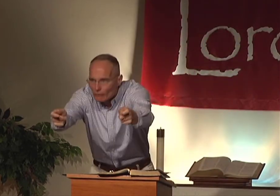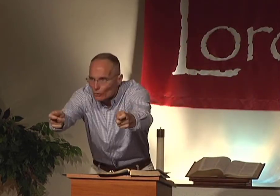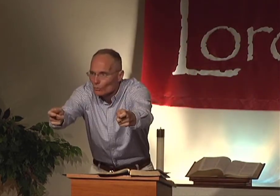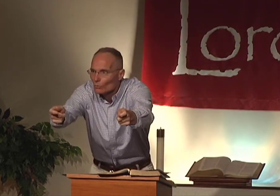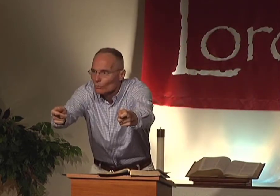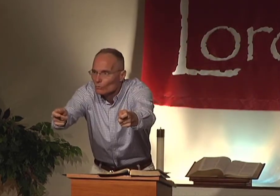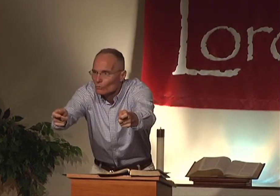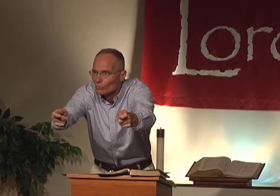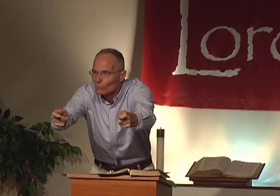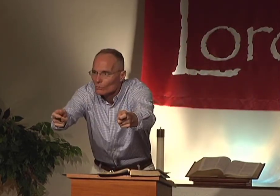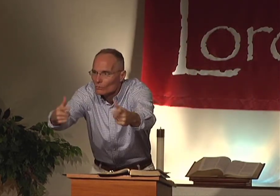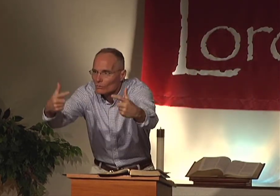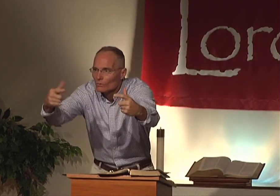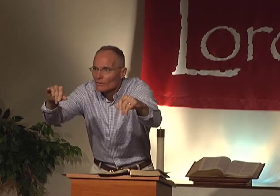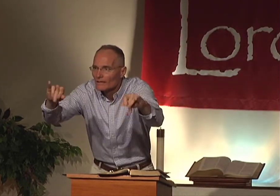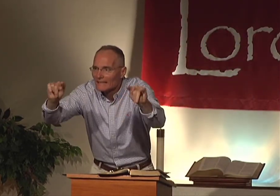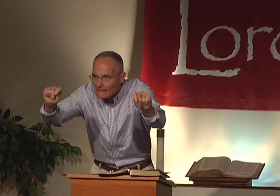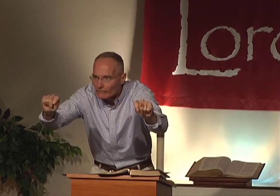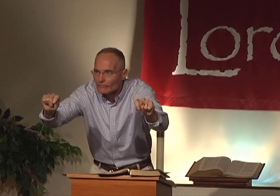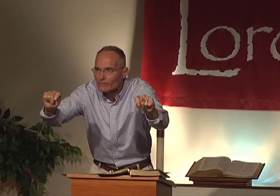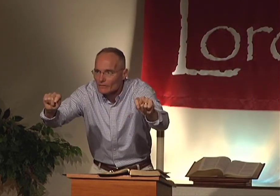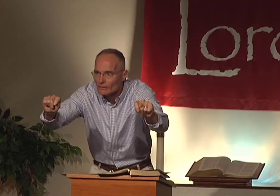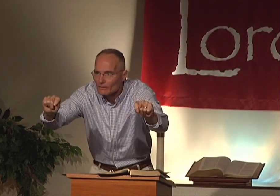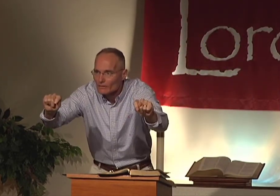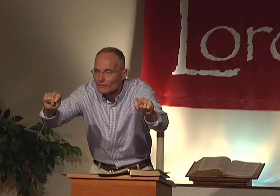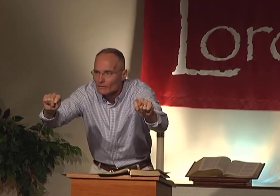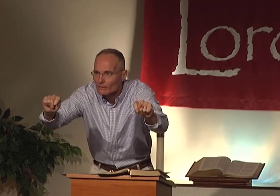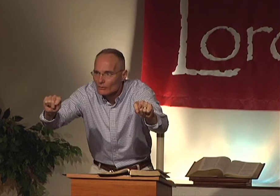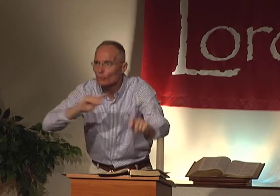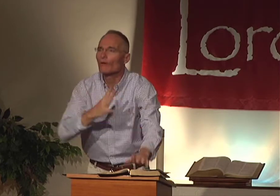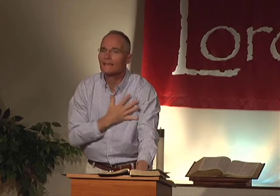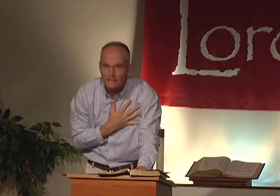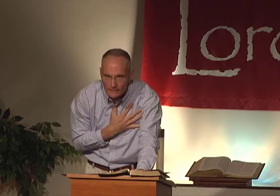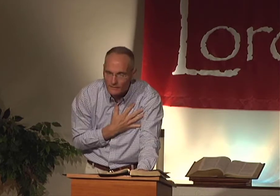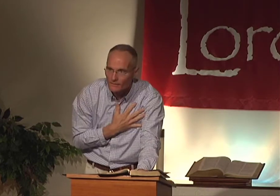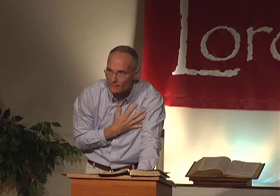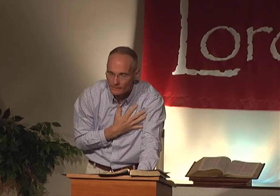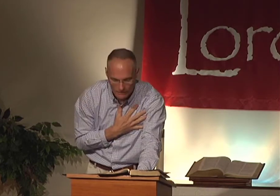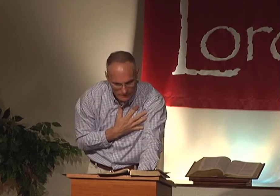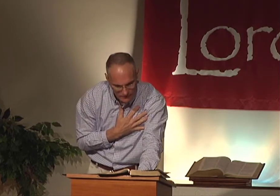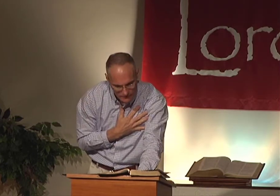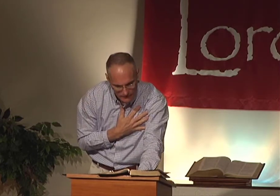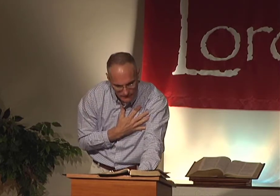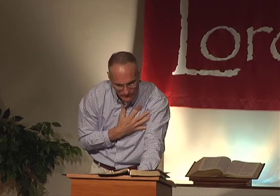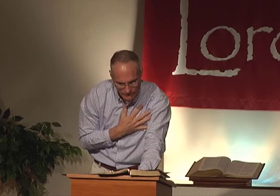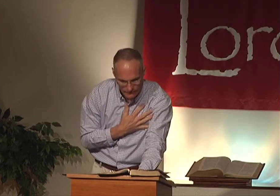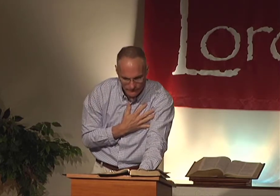God gave it to you. It was a gift of grace.